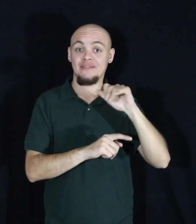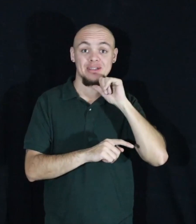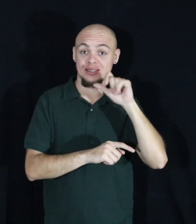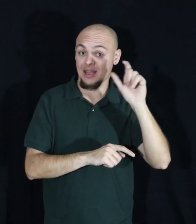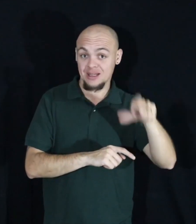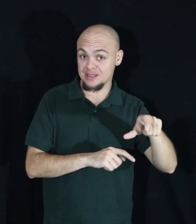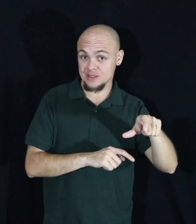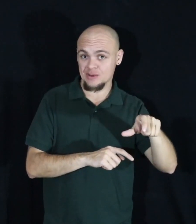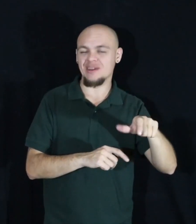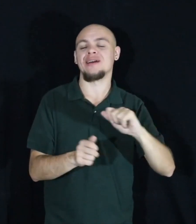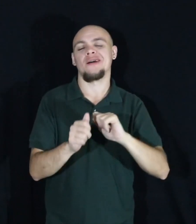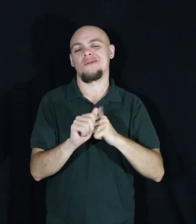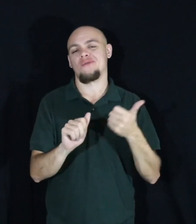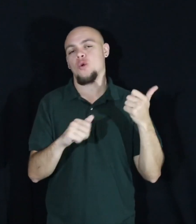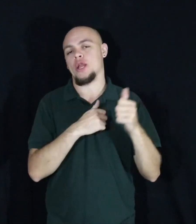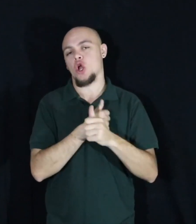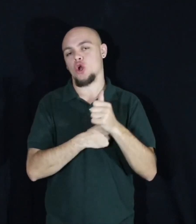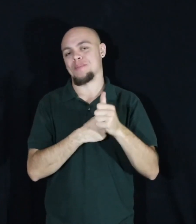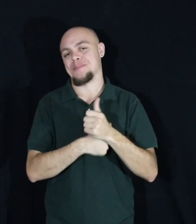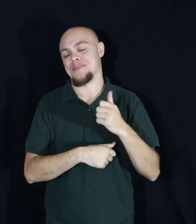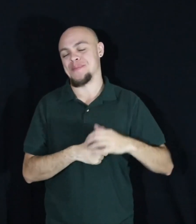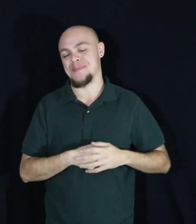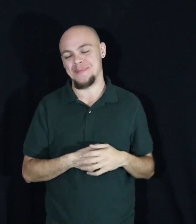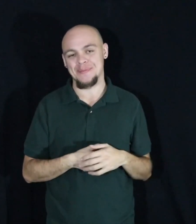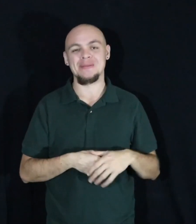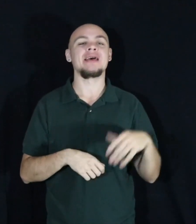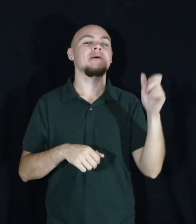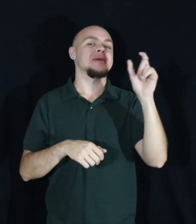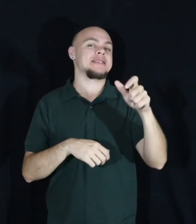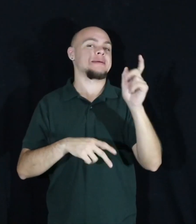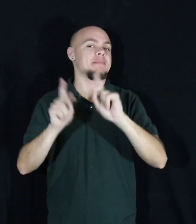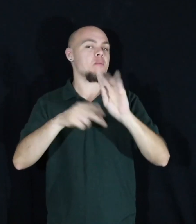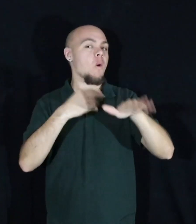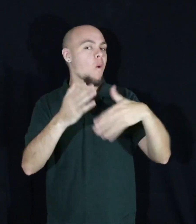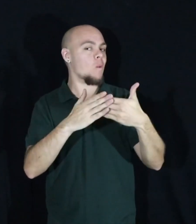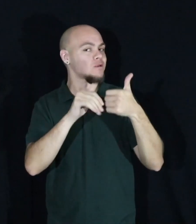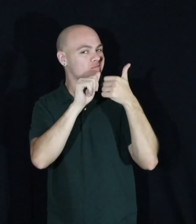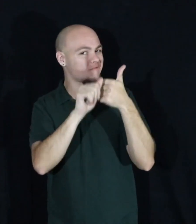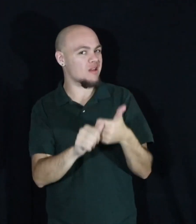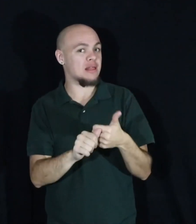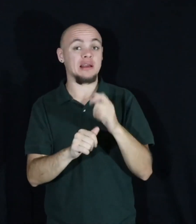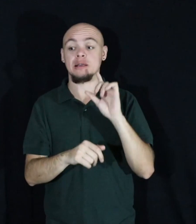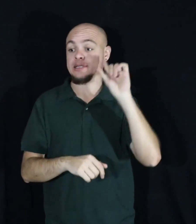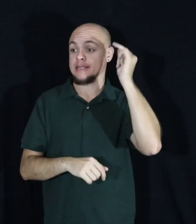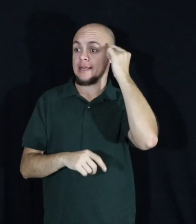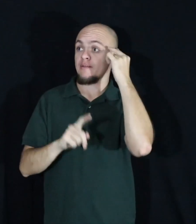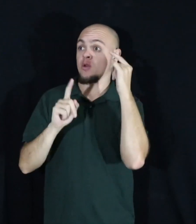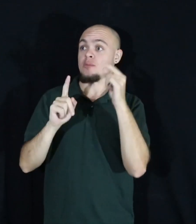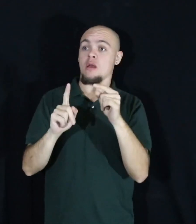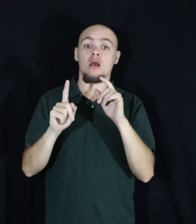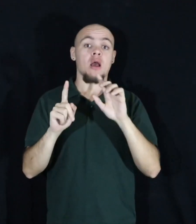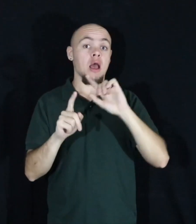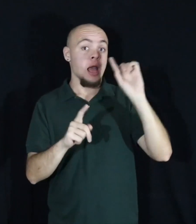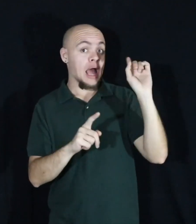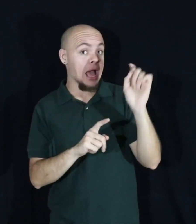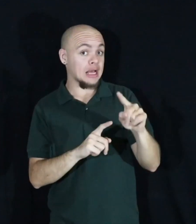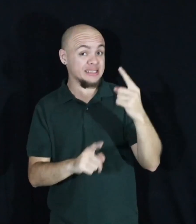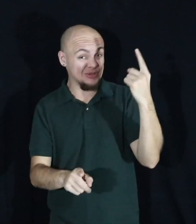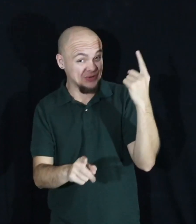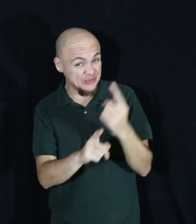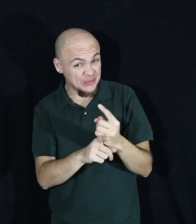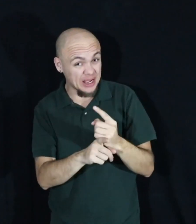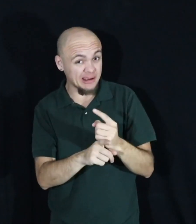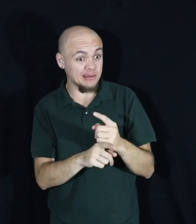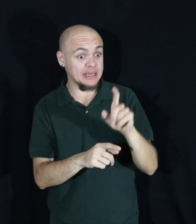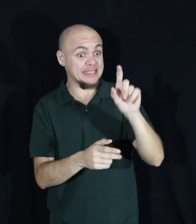harm. And we need everyone to follow, because when governments ask the right question, is